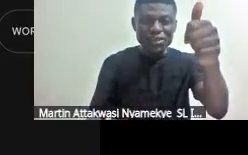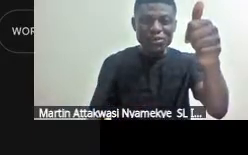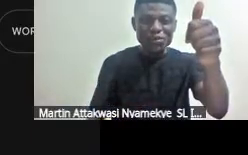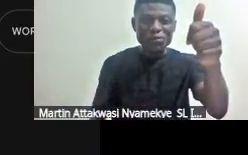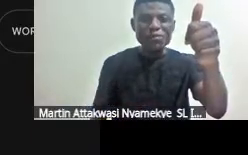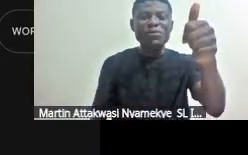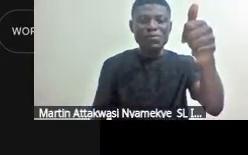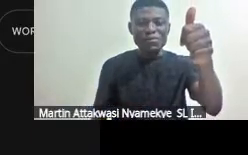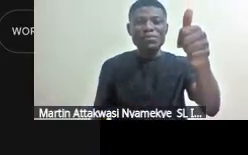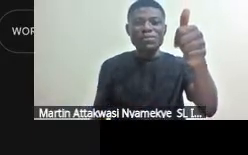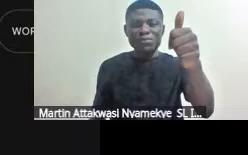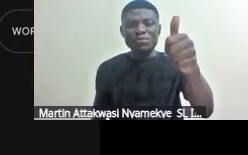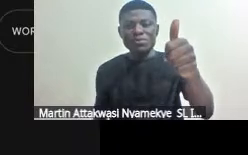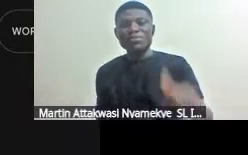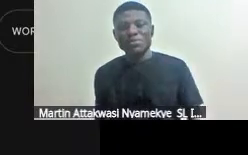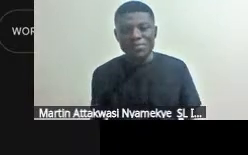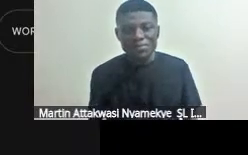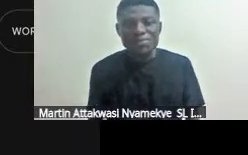Thank you.